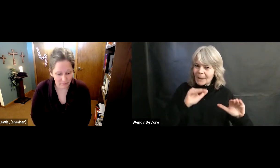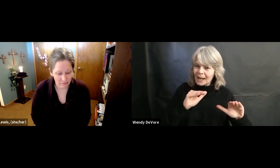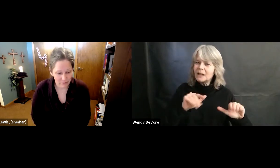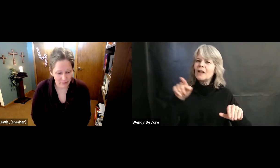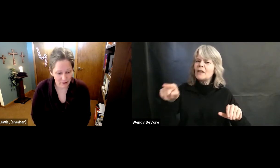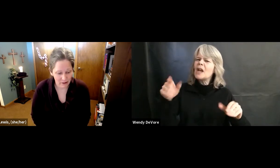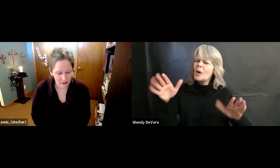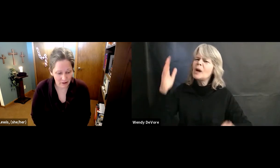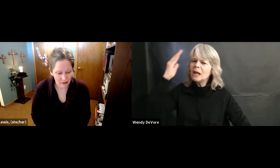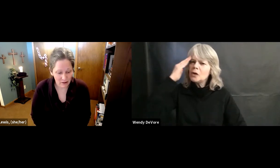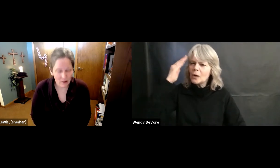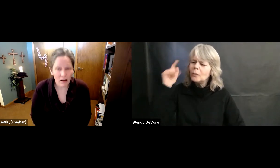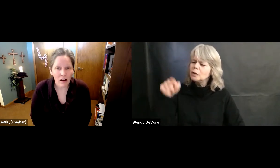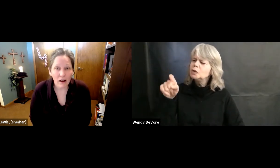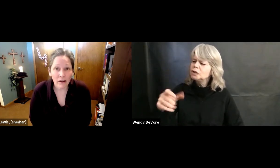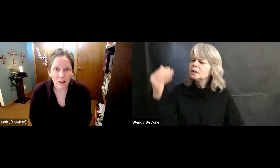them.